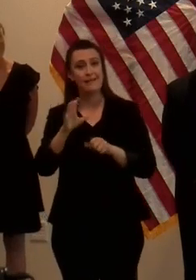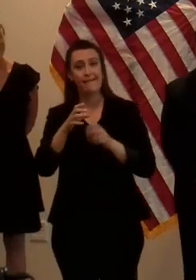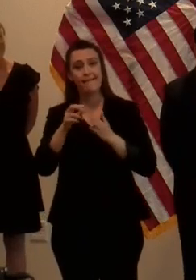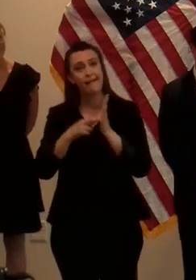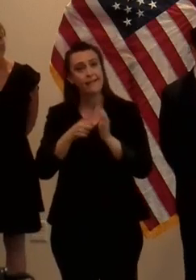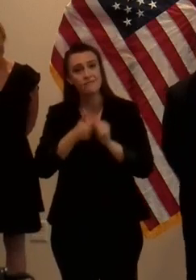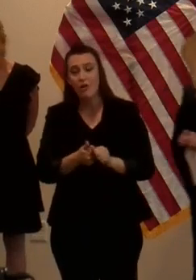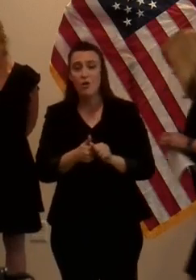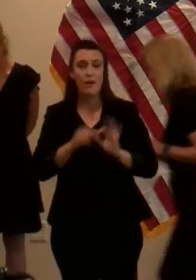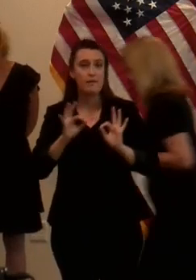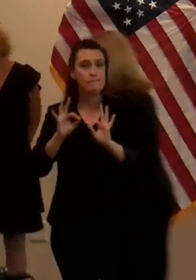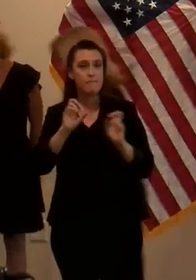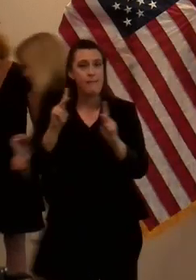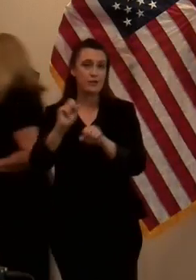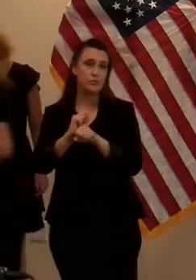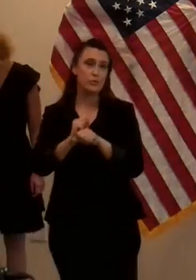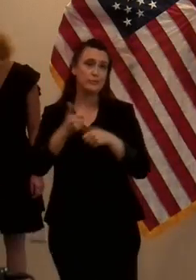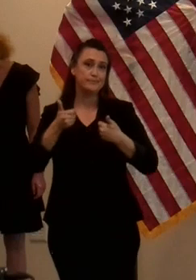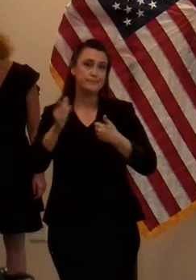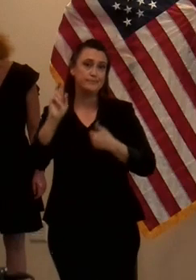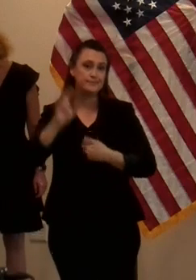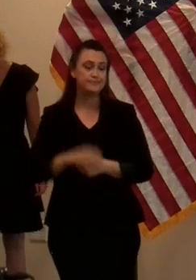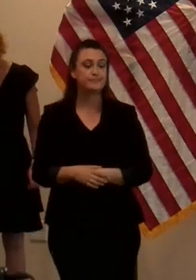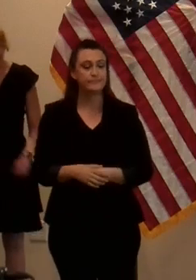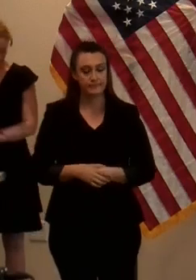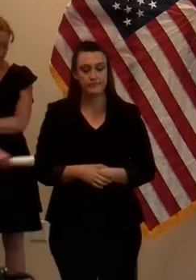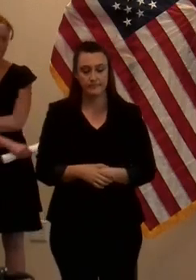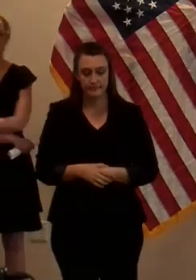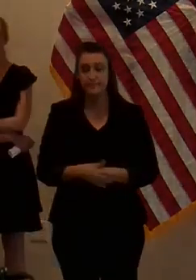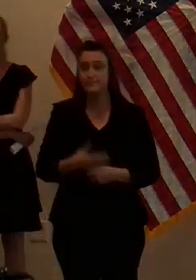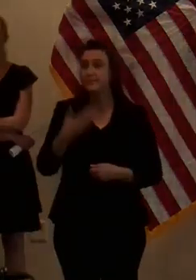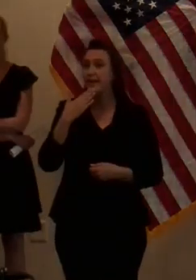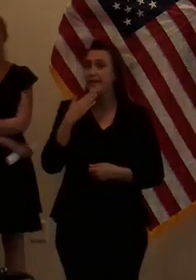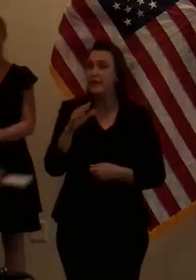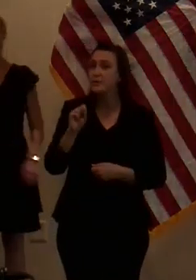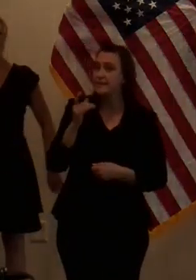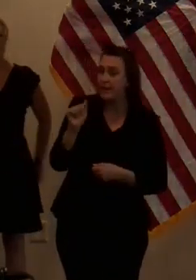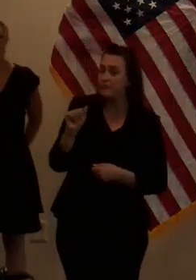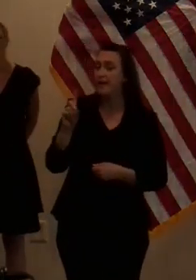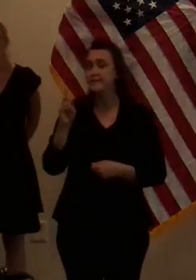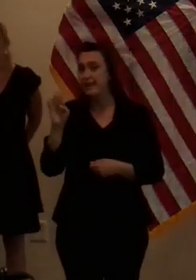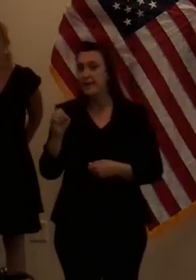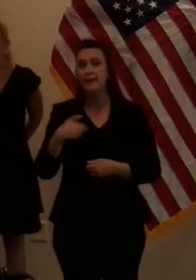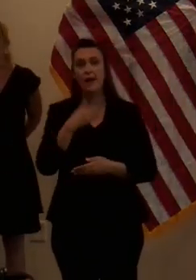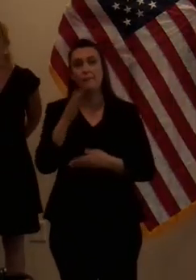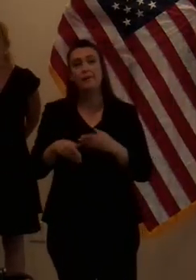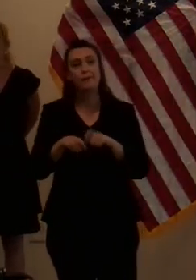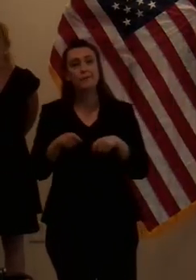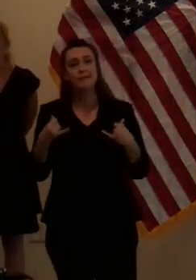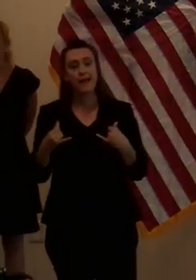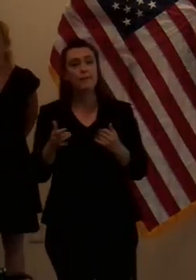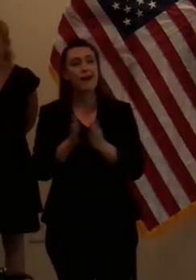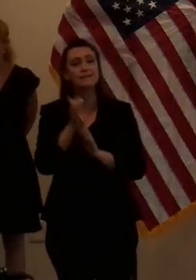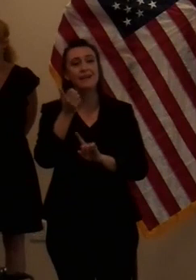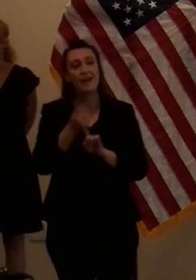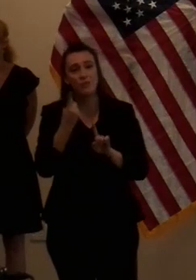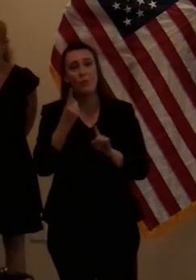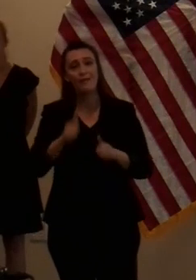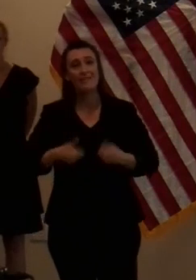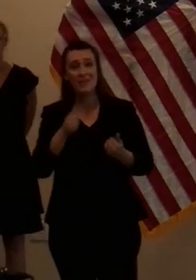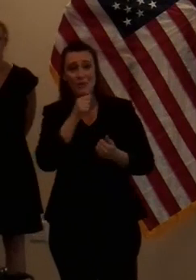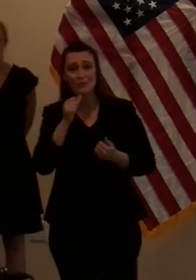Governor, thank you. Thanks very much, Sandra, and thank you, Debbie. I'll conclude today by asking every Arizonan to